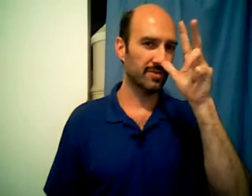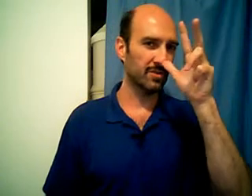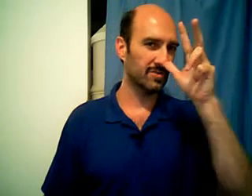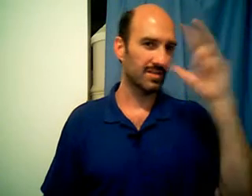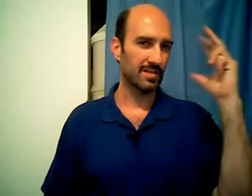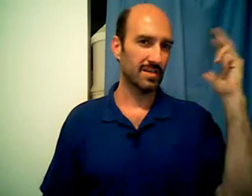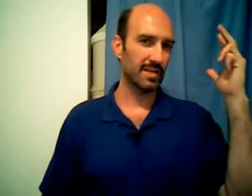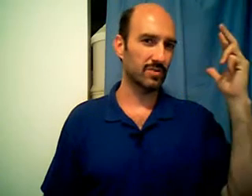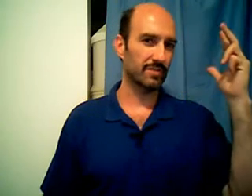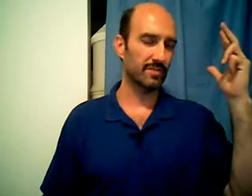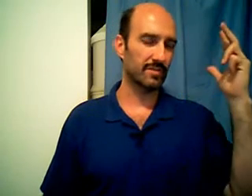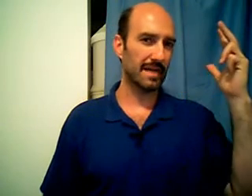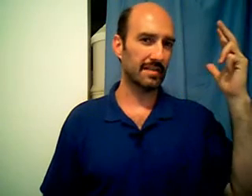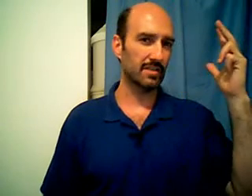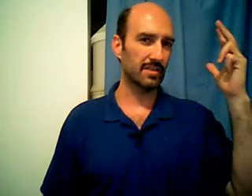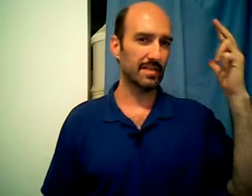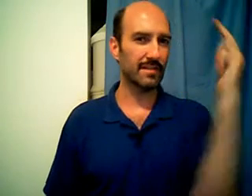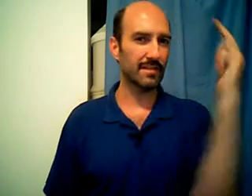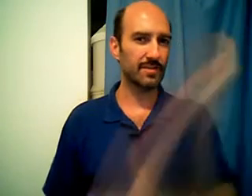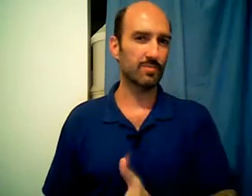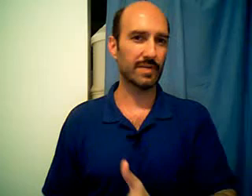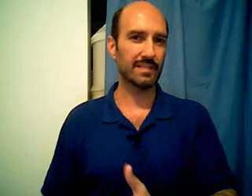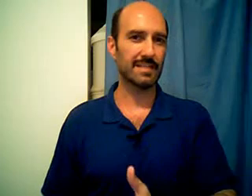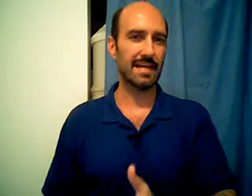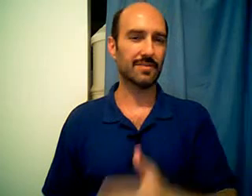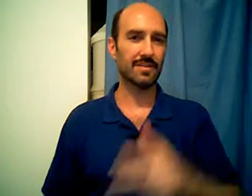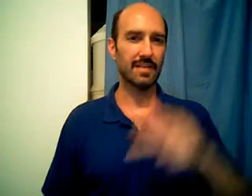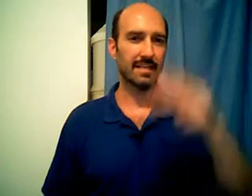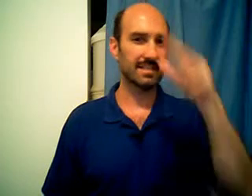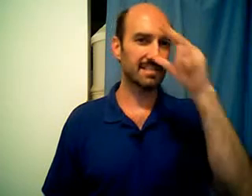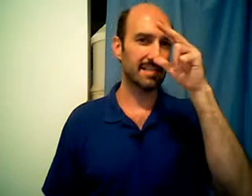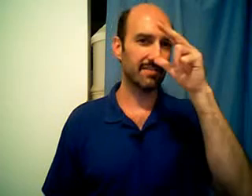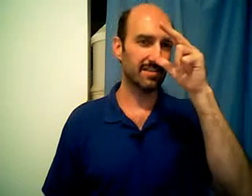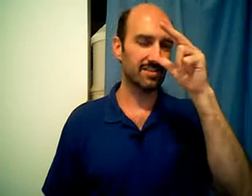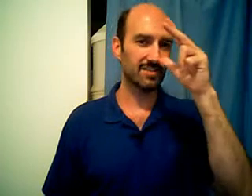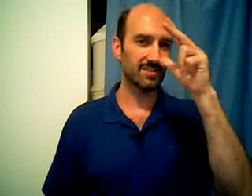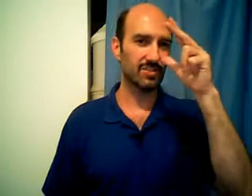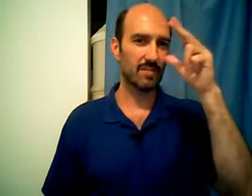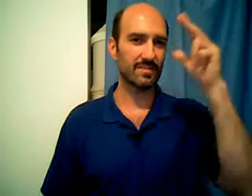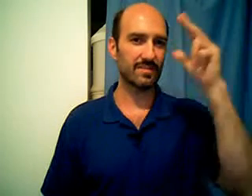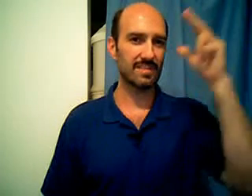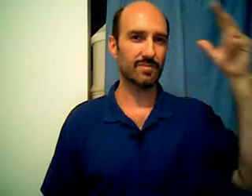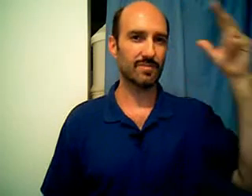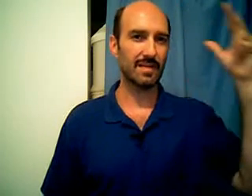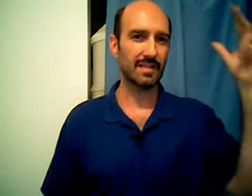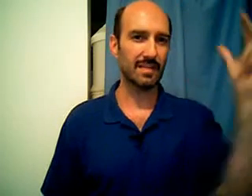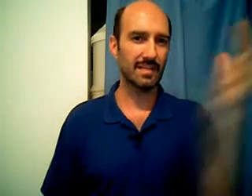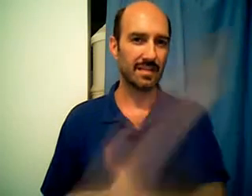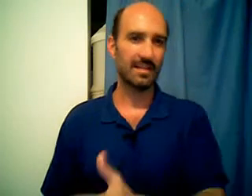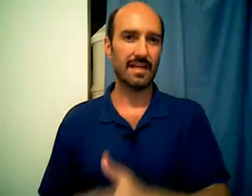nose and you lift it back a little bit, and then you bring it down. Like a 7, the shape of a 7 you're making.